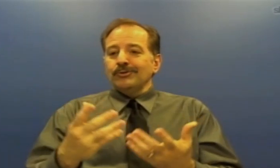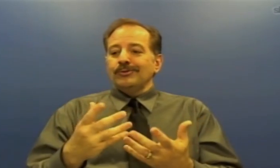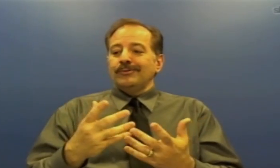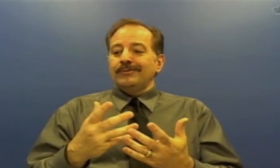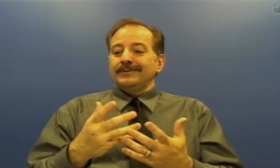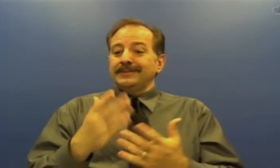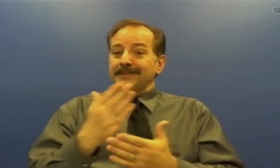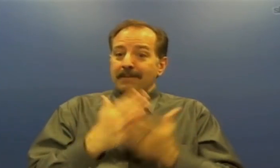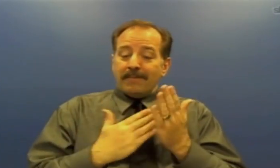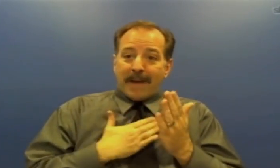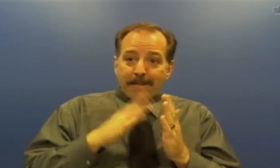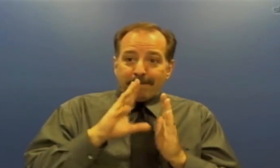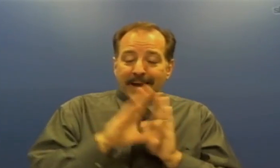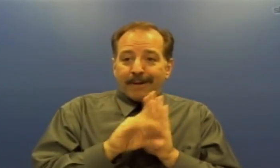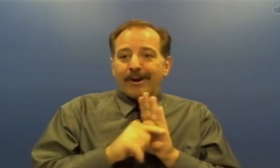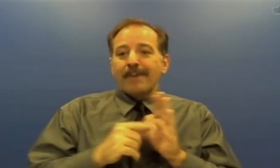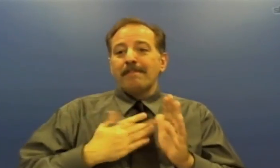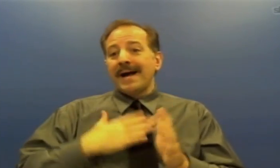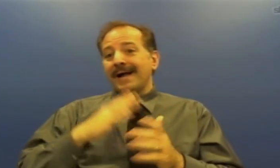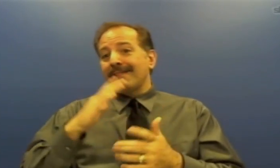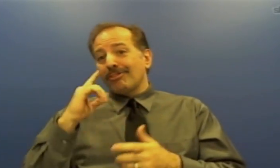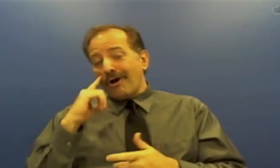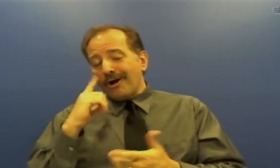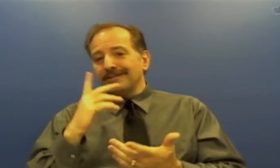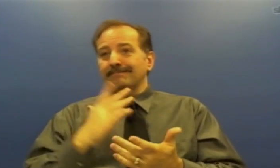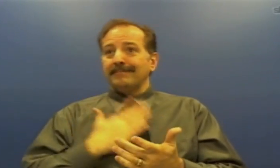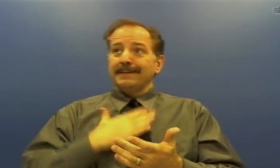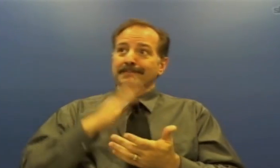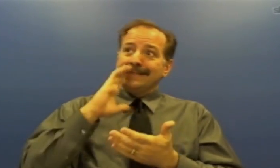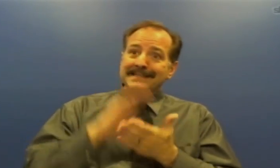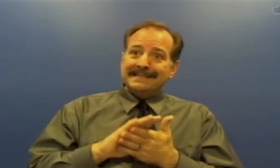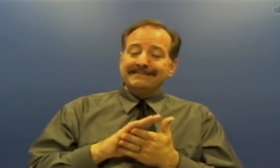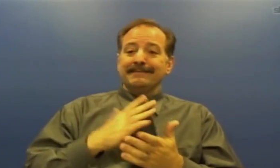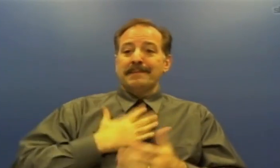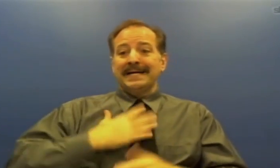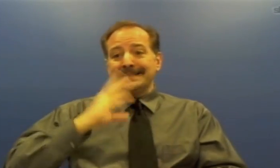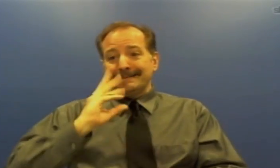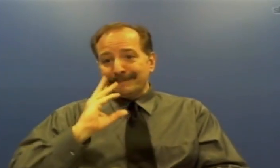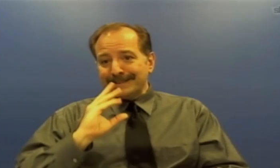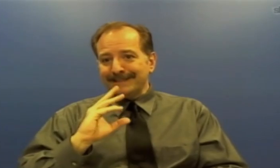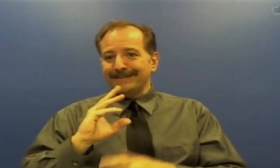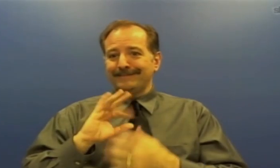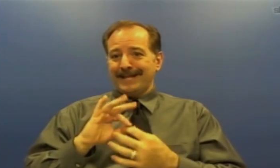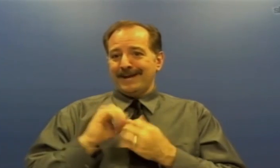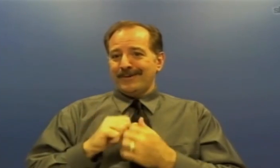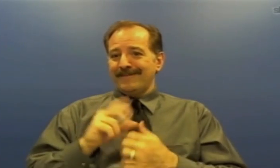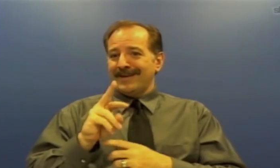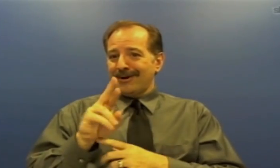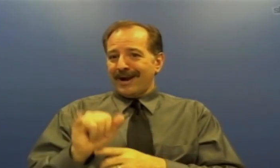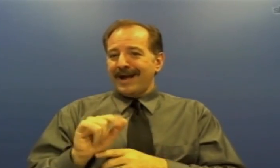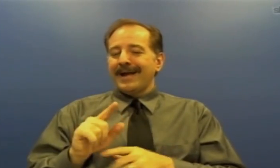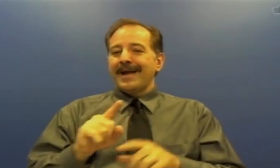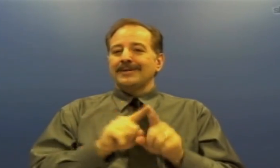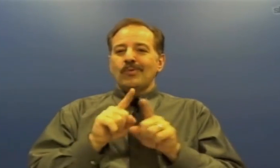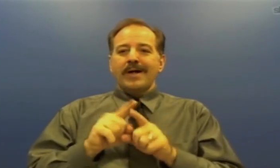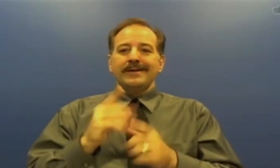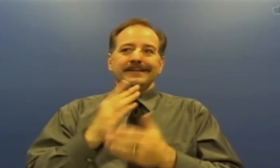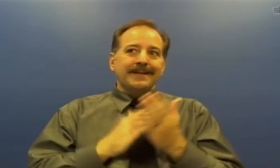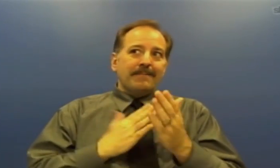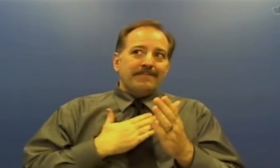Well, I hope with this I've been able to give you a little bit of information about my background and share with you my thoughts, my beliefs, and my experiences as they pertain to